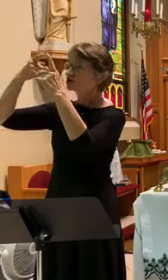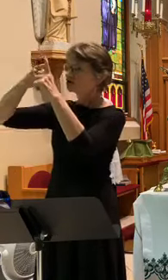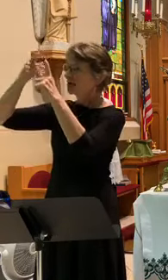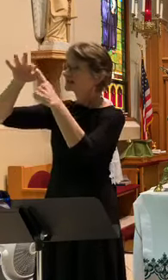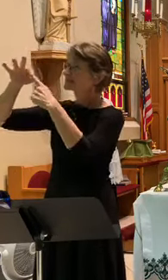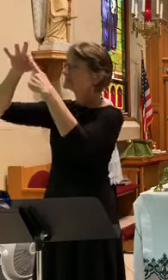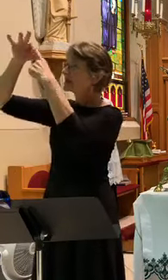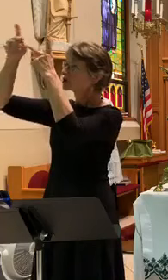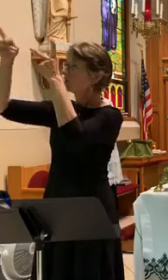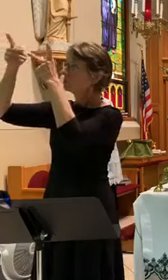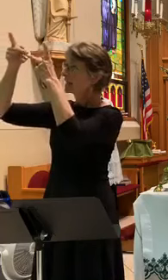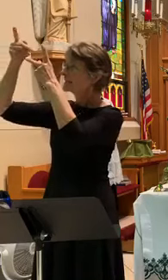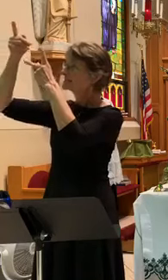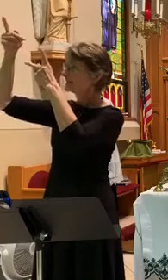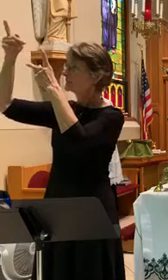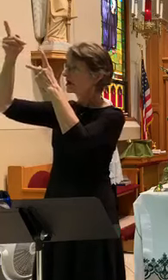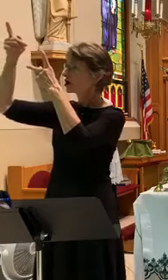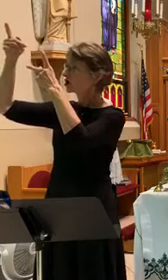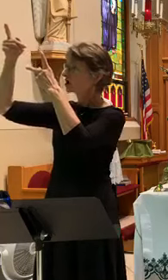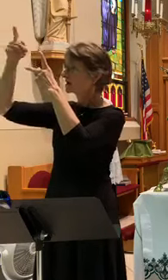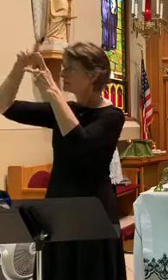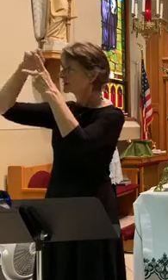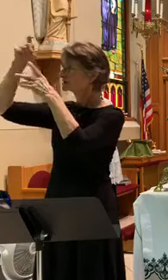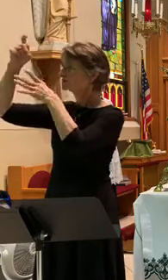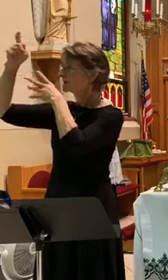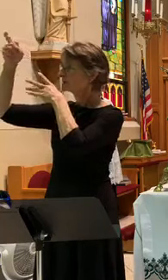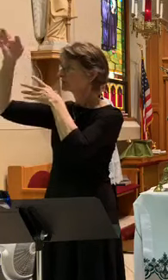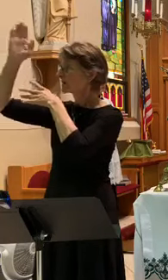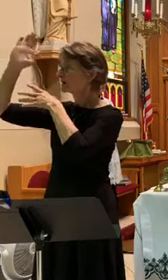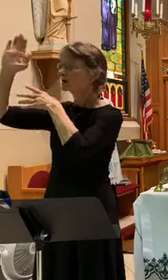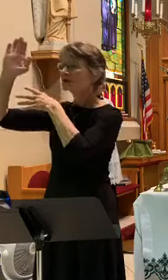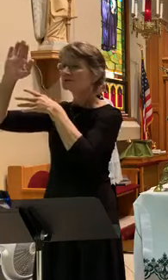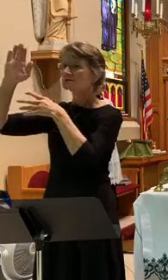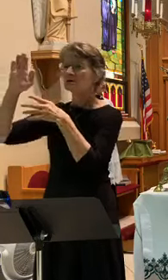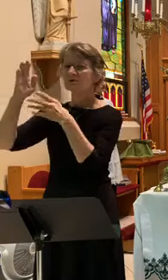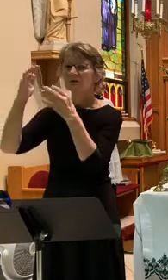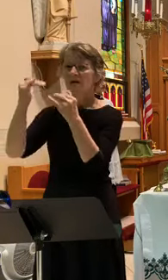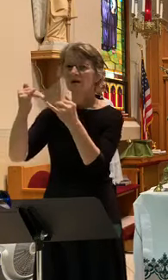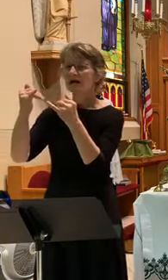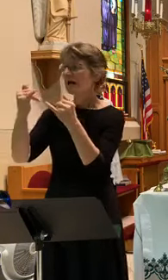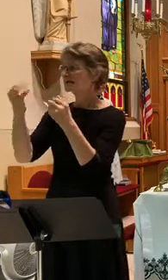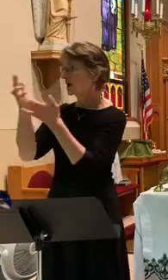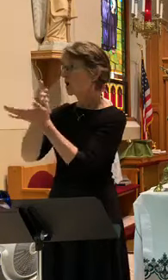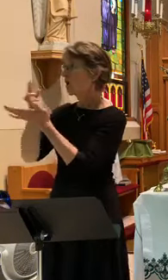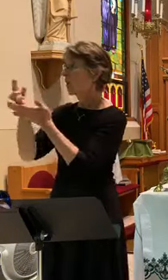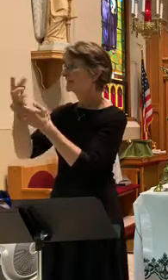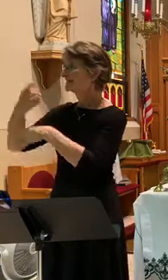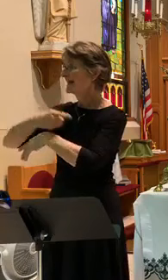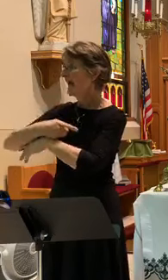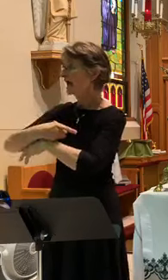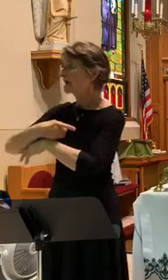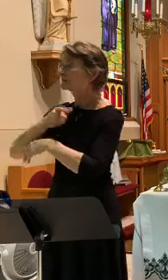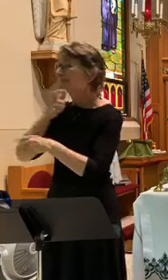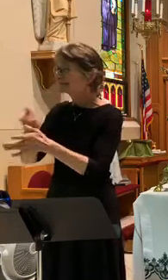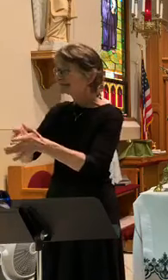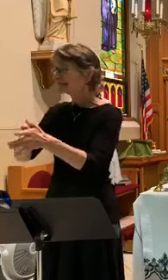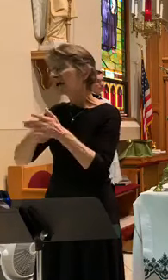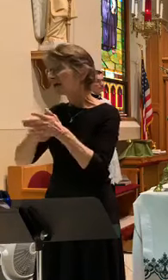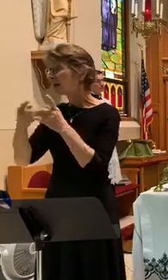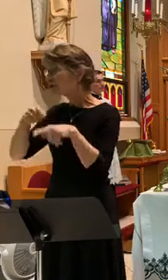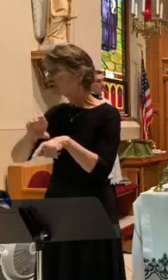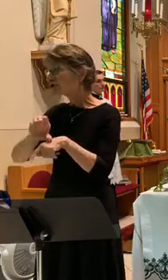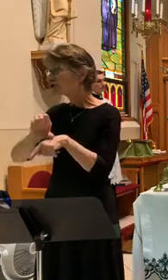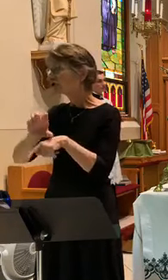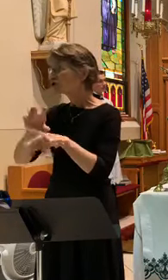in the life of Christians and of the church. So it's a holy day, but not a holy day of